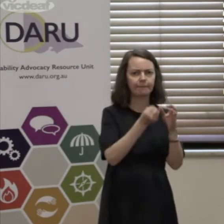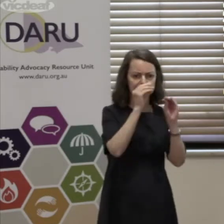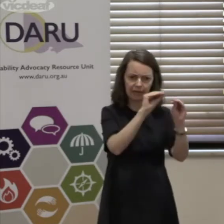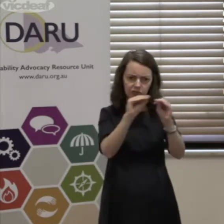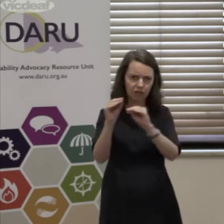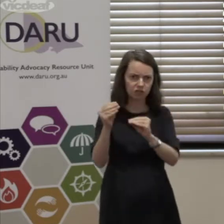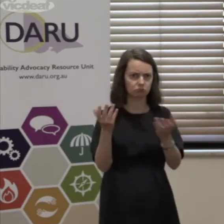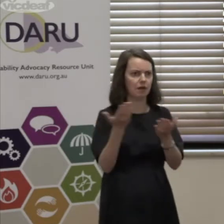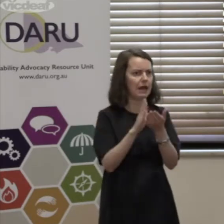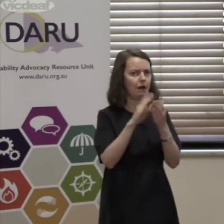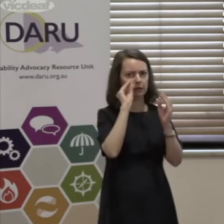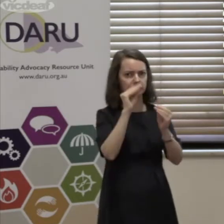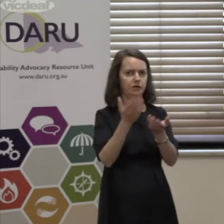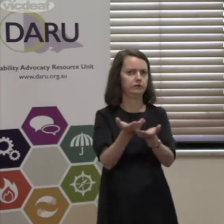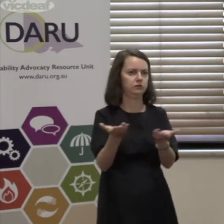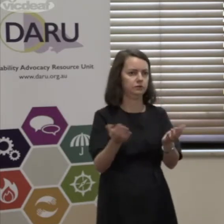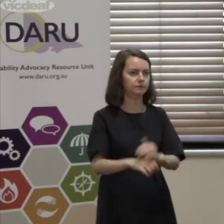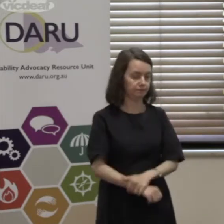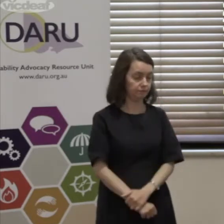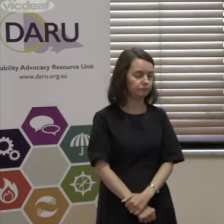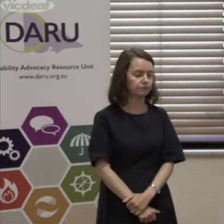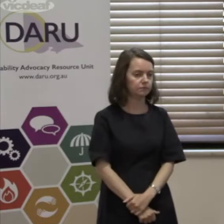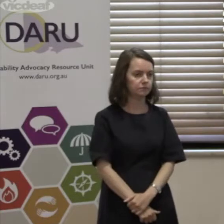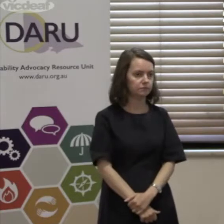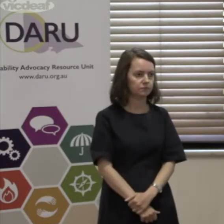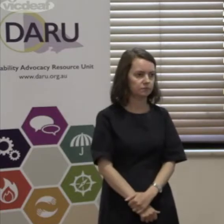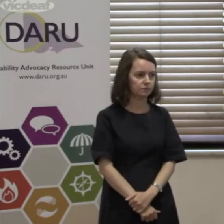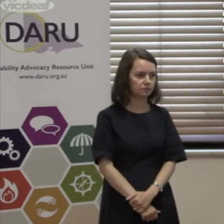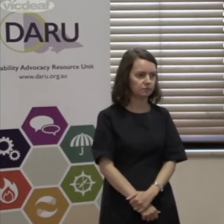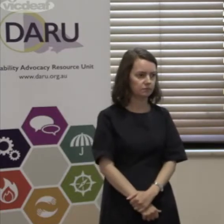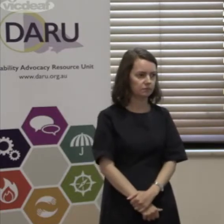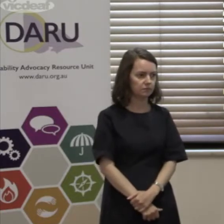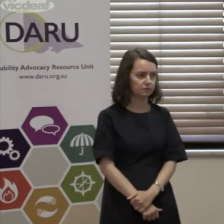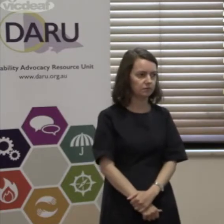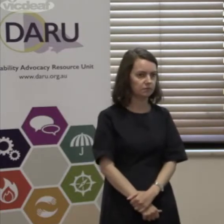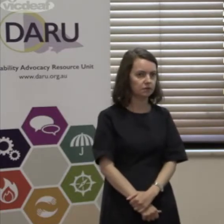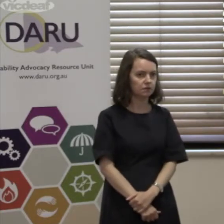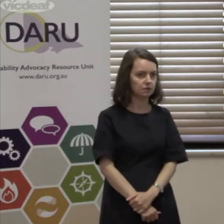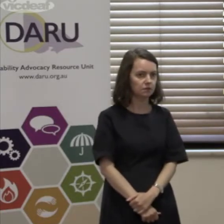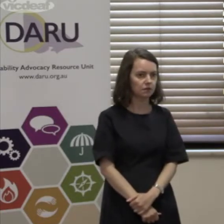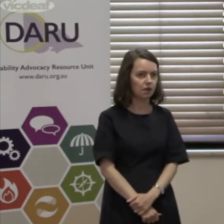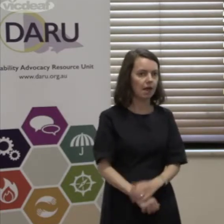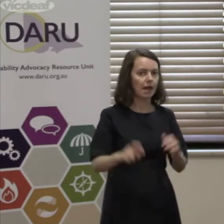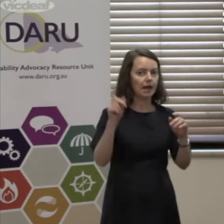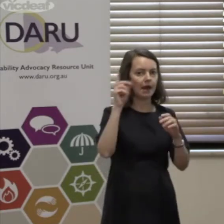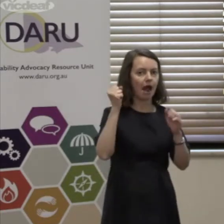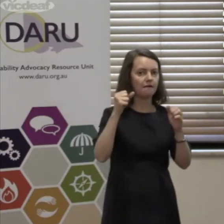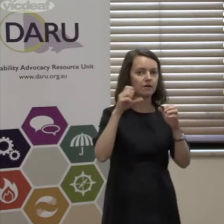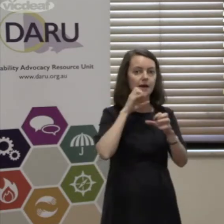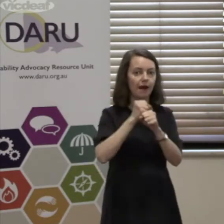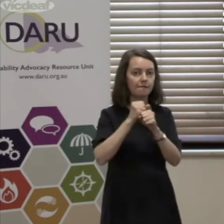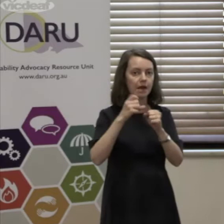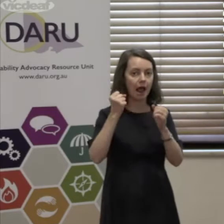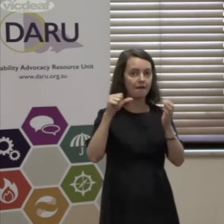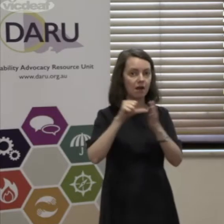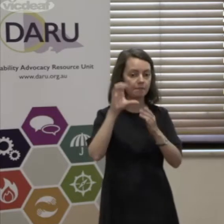how we are going to educate them. Yes, well, I do believe that's why you'll find there's a lot of subsidies at the moment for people doing disability